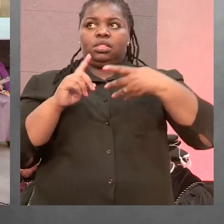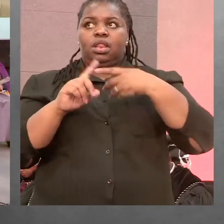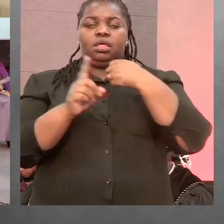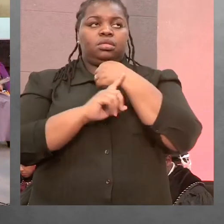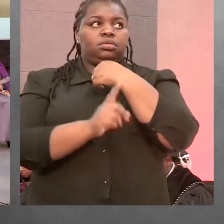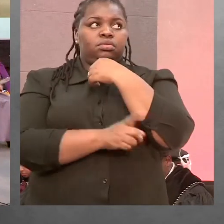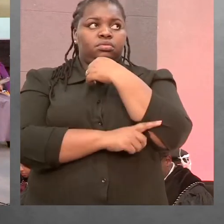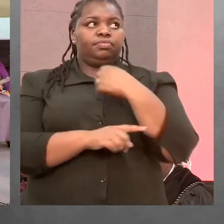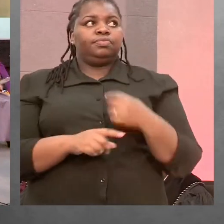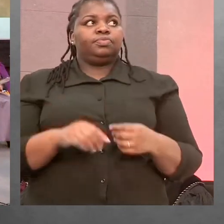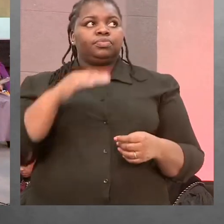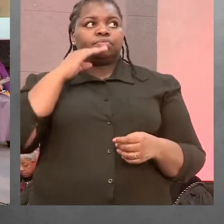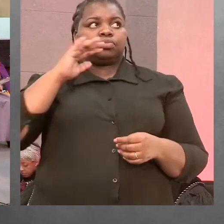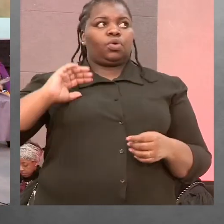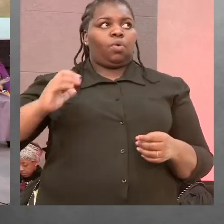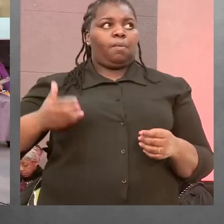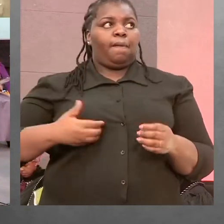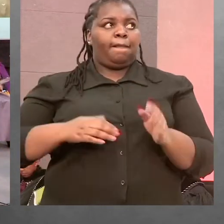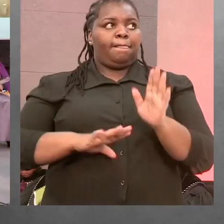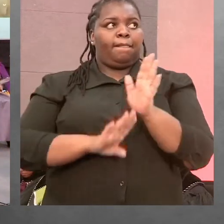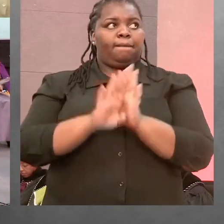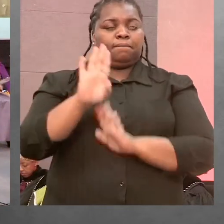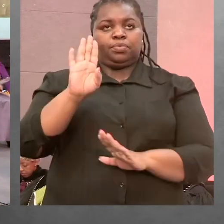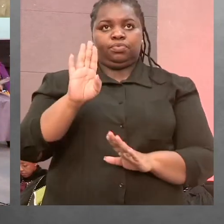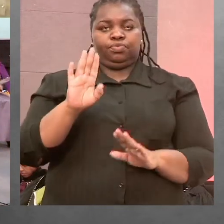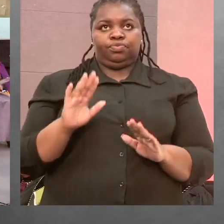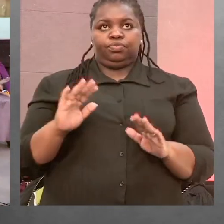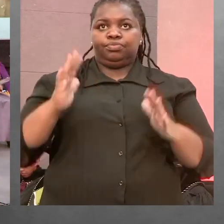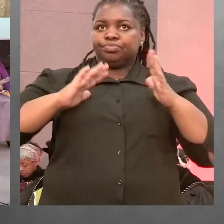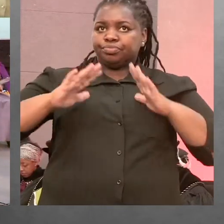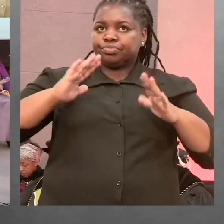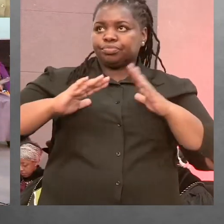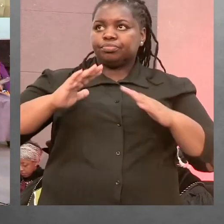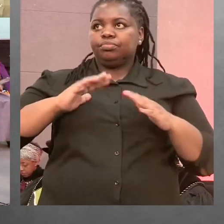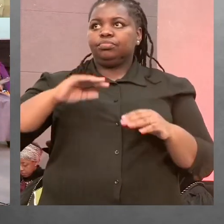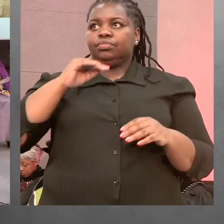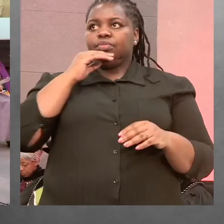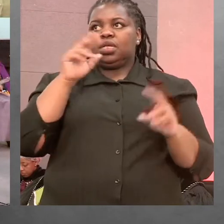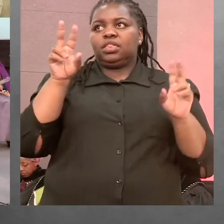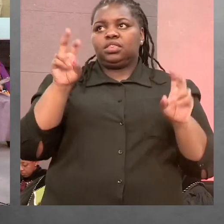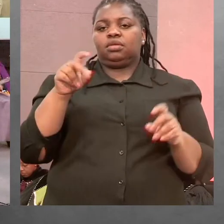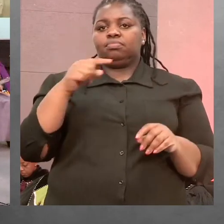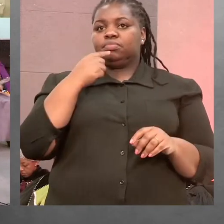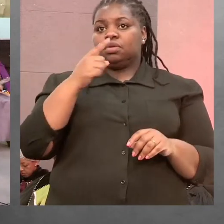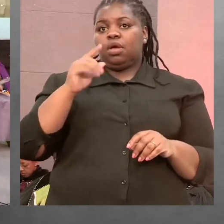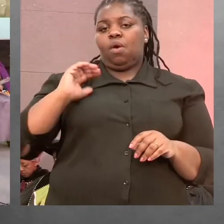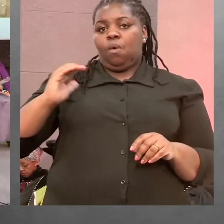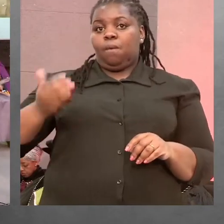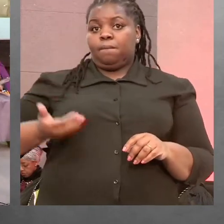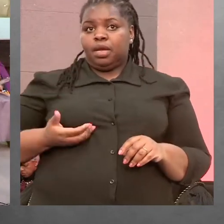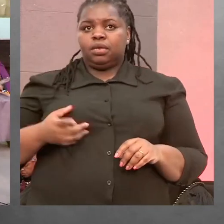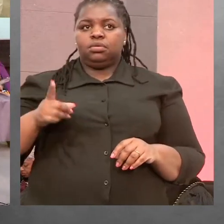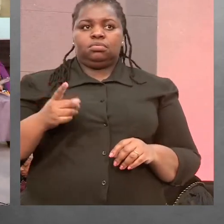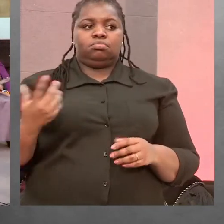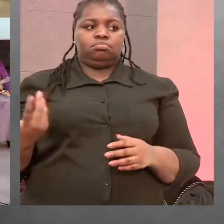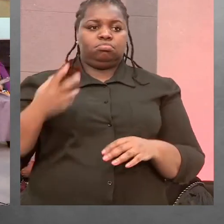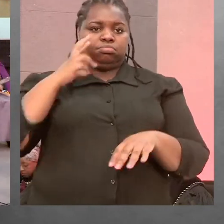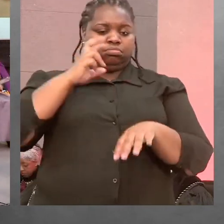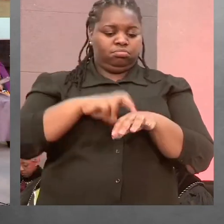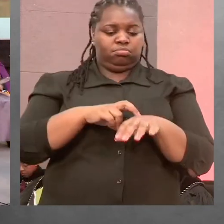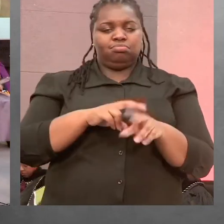women's improved resilience. The theme recognizes that women encounter unique